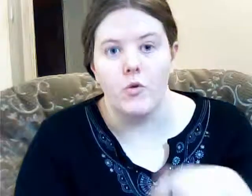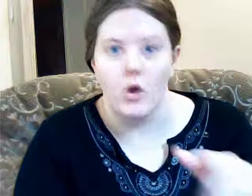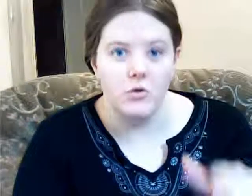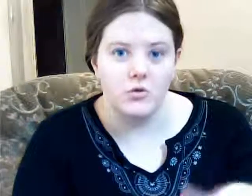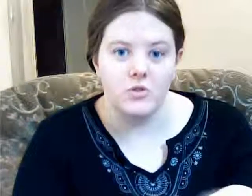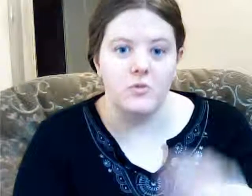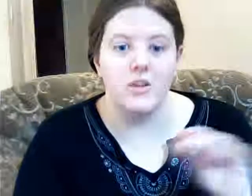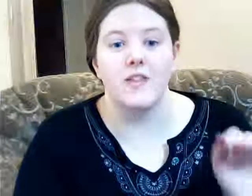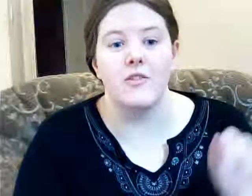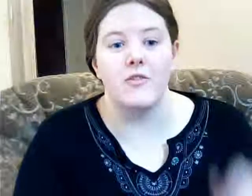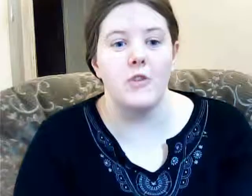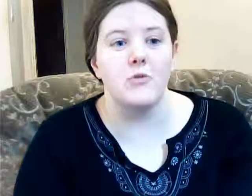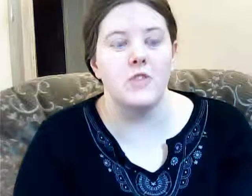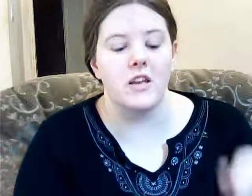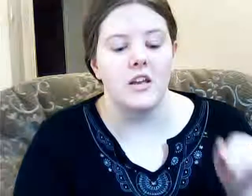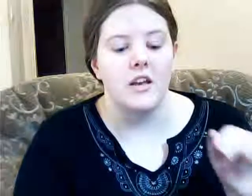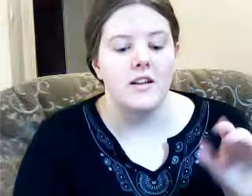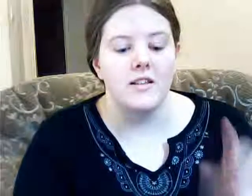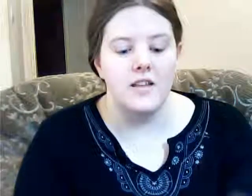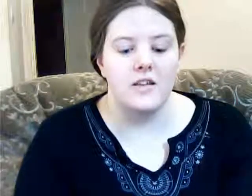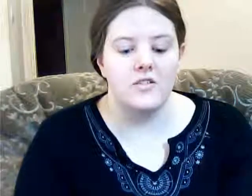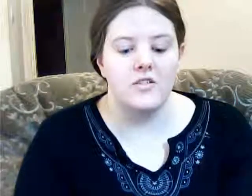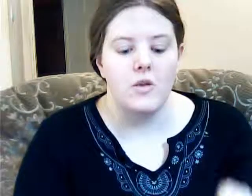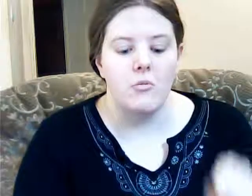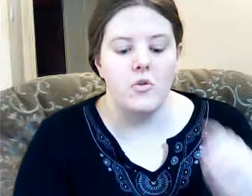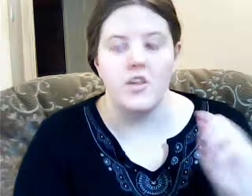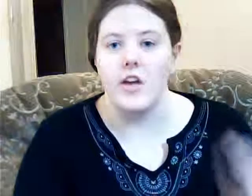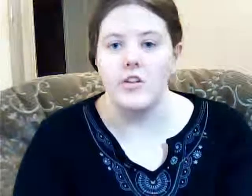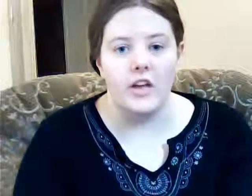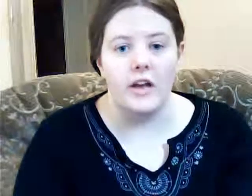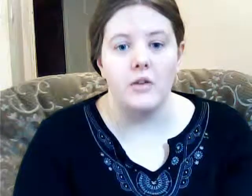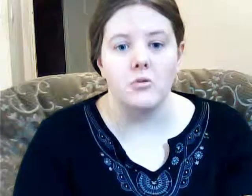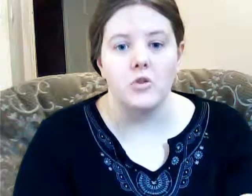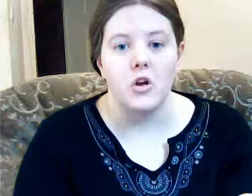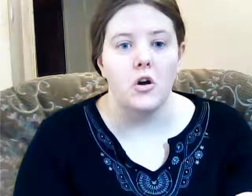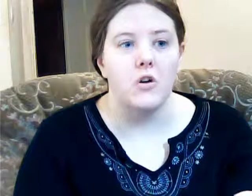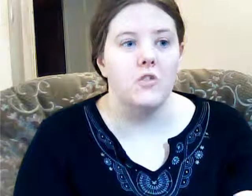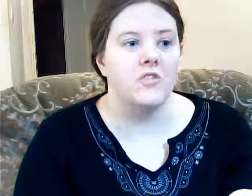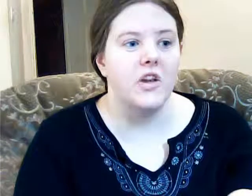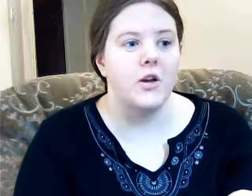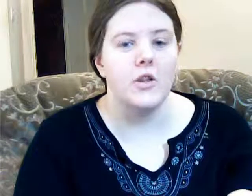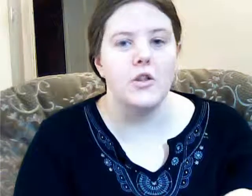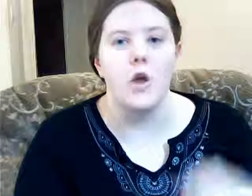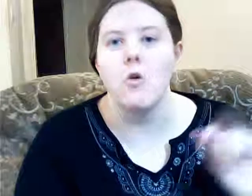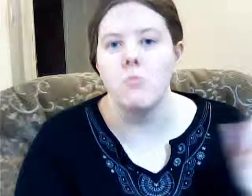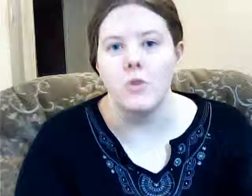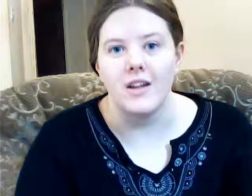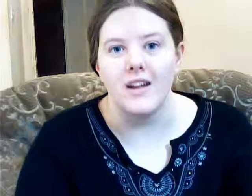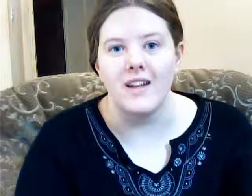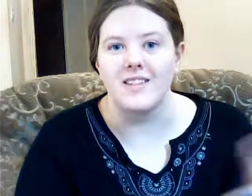goat or something they are confusing this with the other tales of you know like the omen and stuff